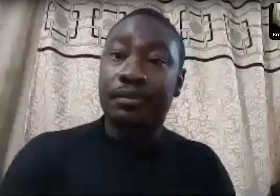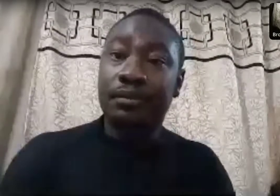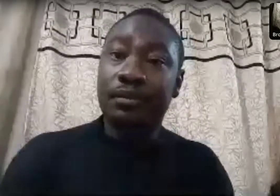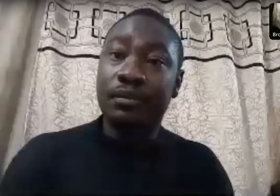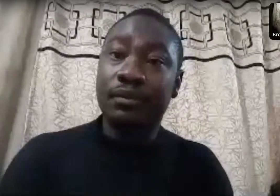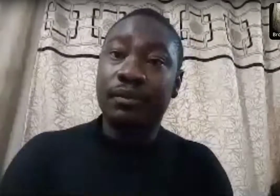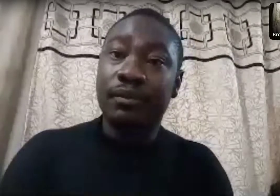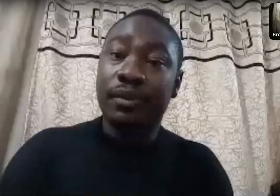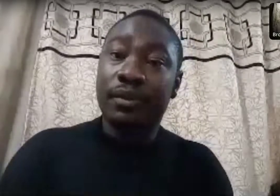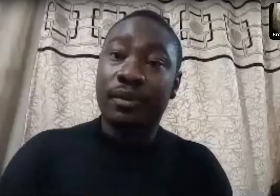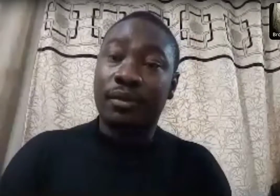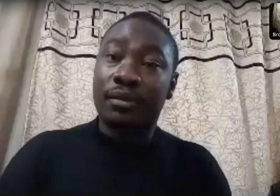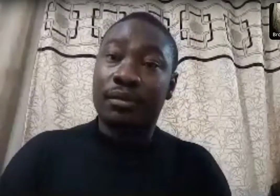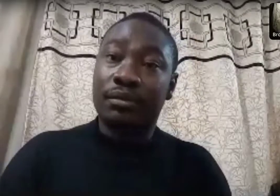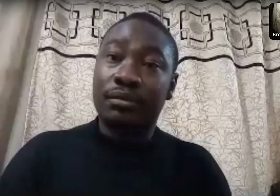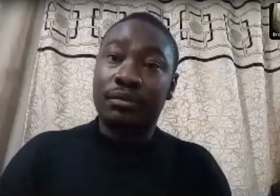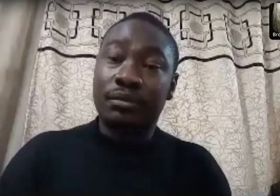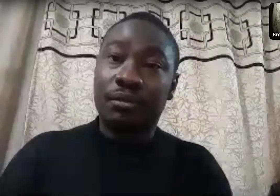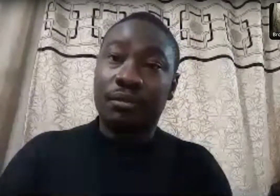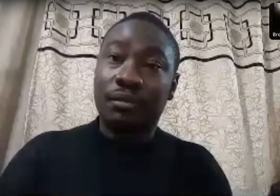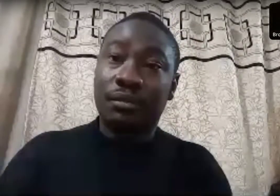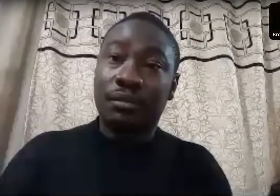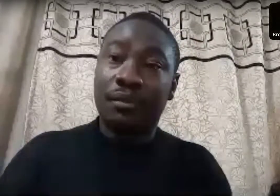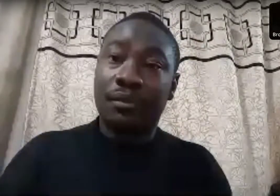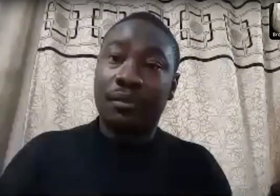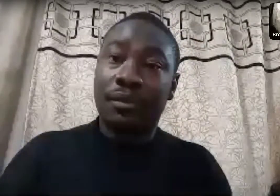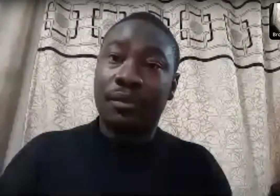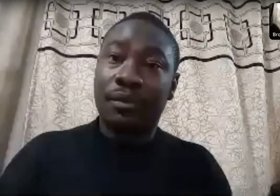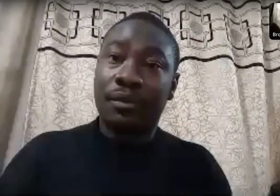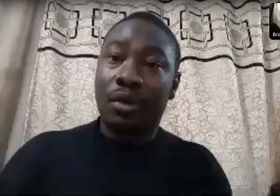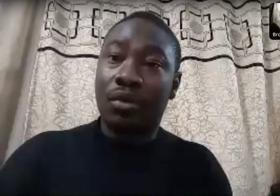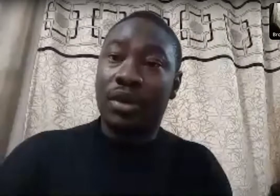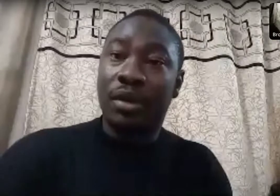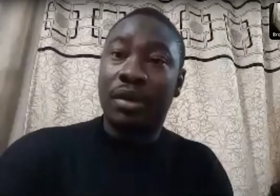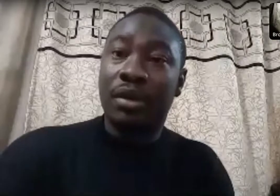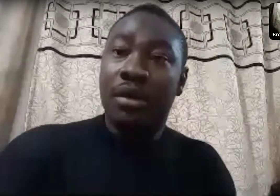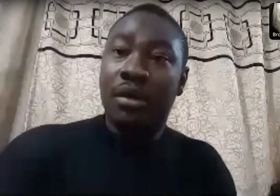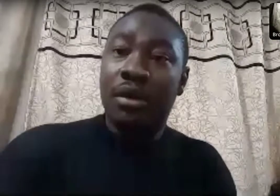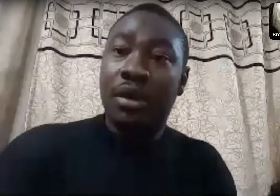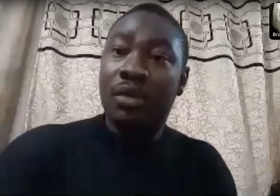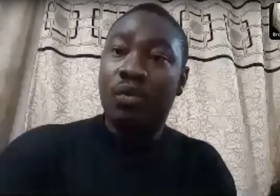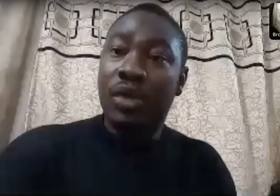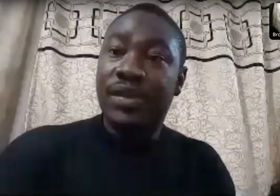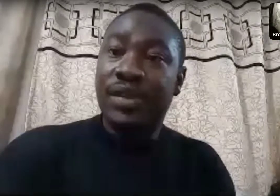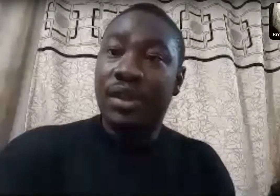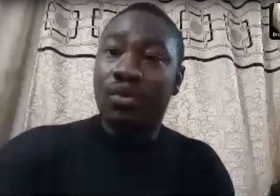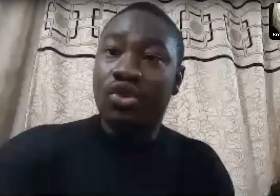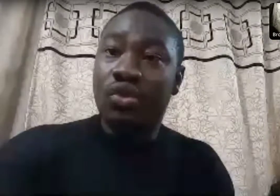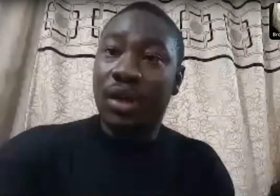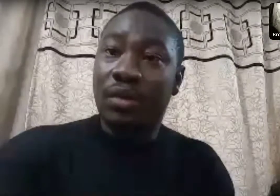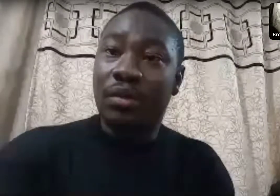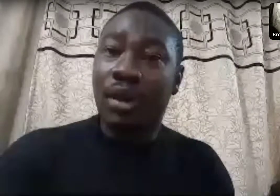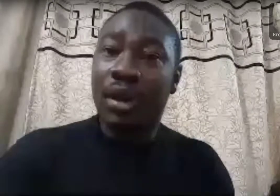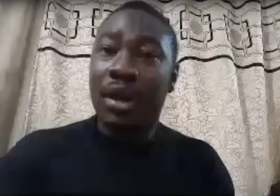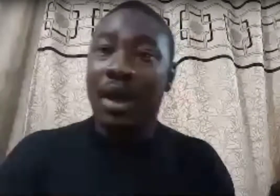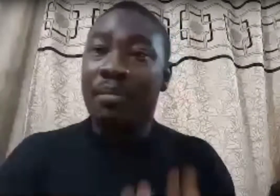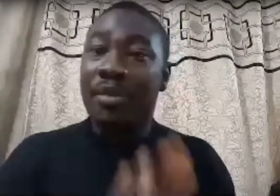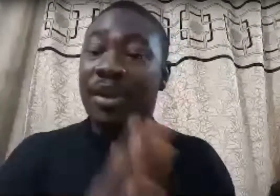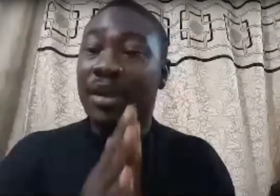Yes, I am. Okay. Can we see Uju now? I pray the answer is yes.